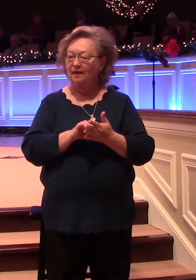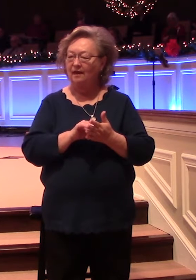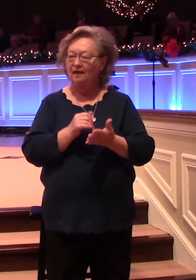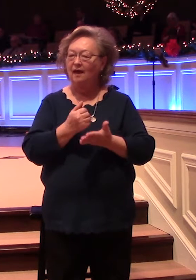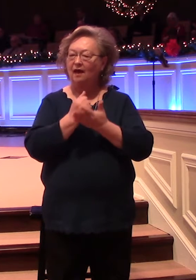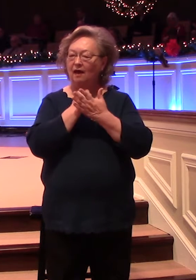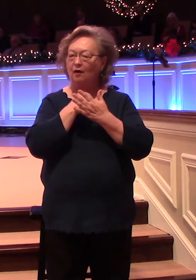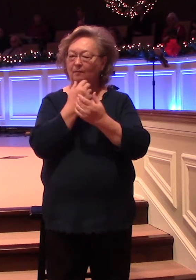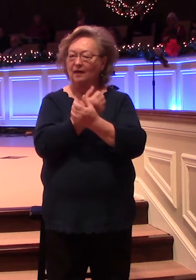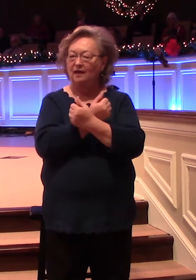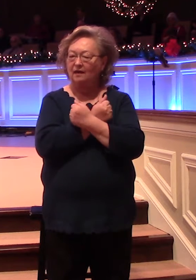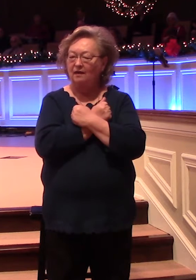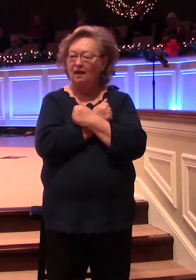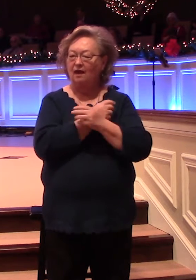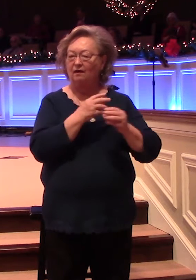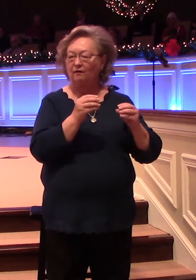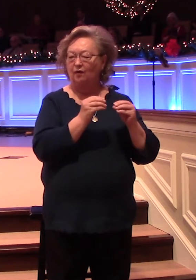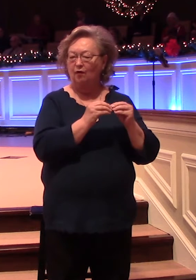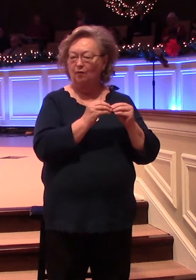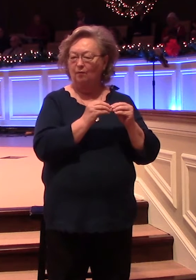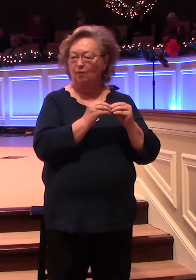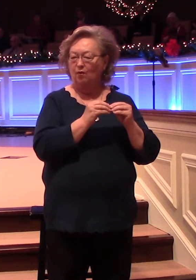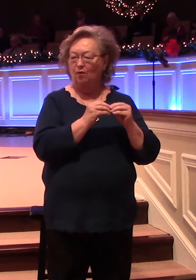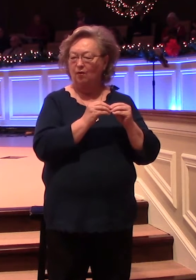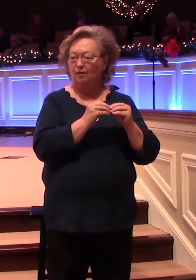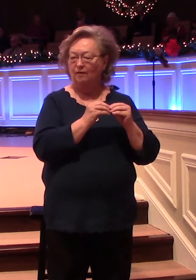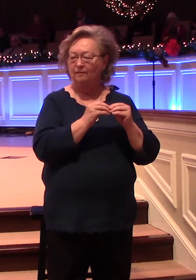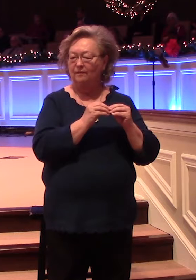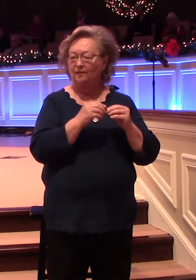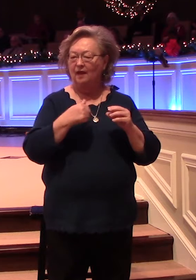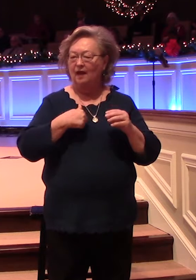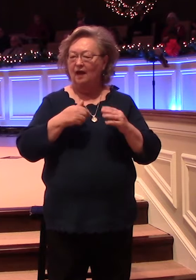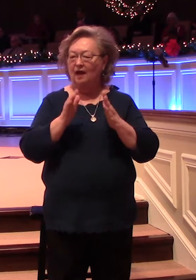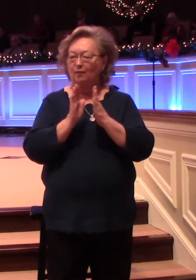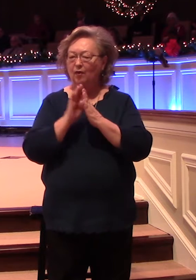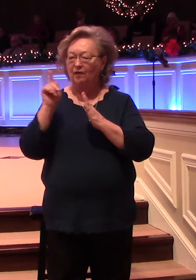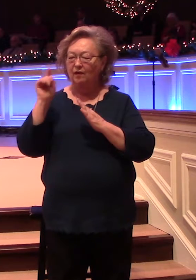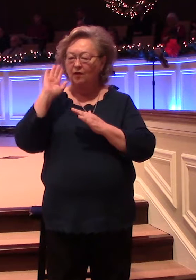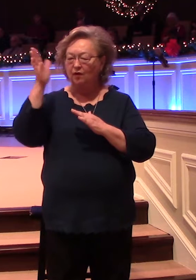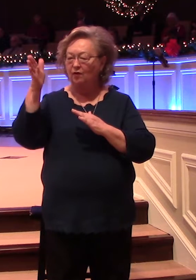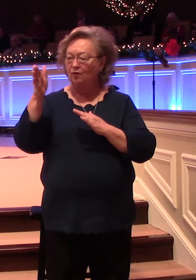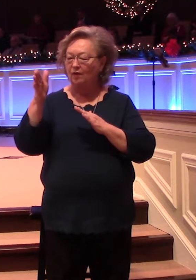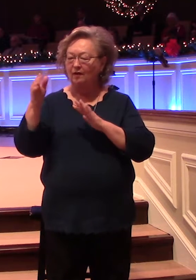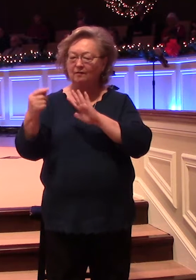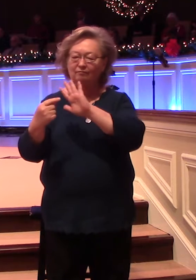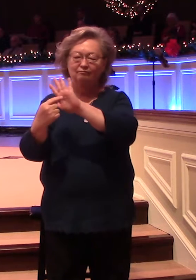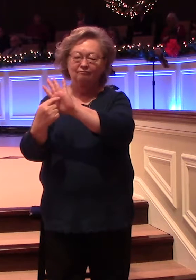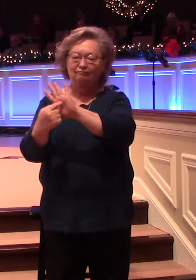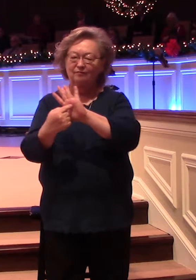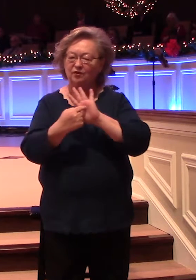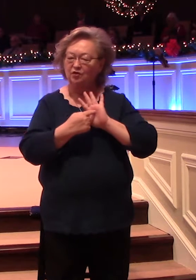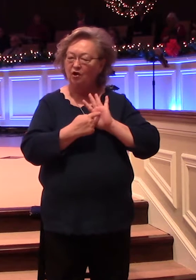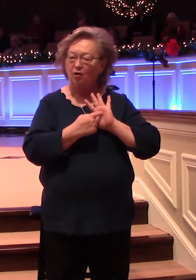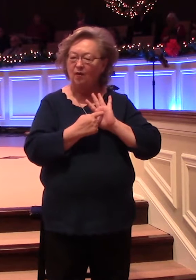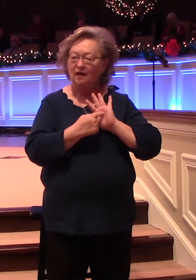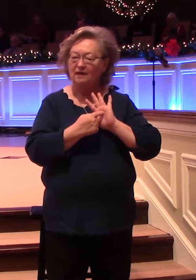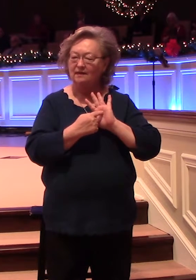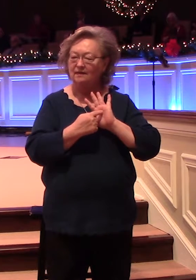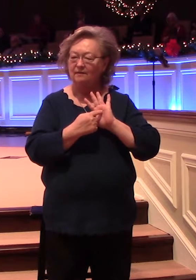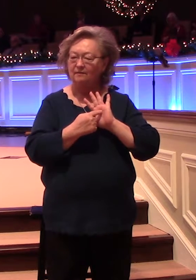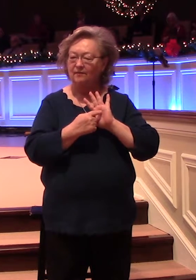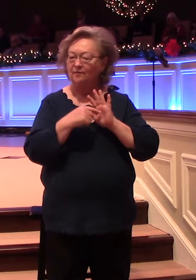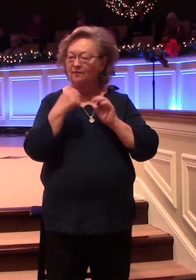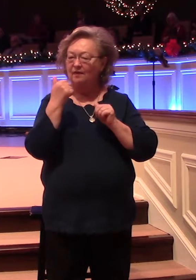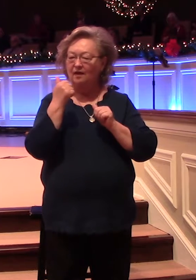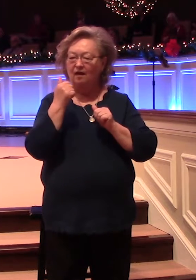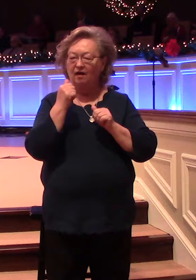Father. And God, today, I just pray that we'll just lay it all out there in front of your feet. Every doubt, Father,